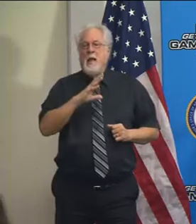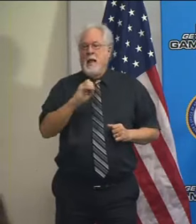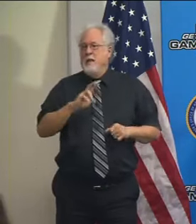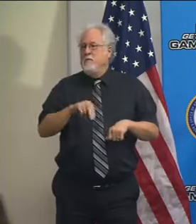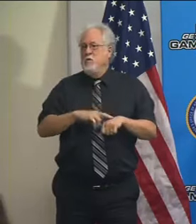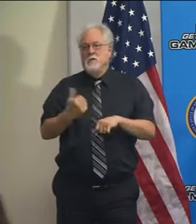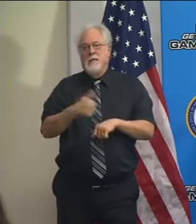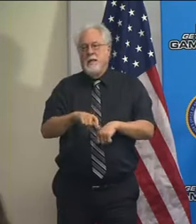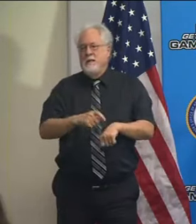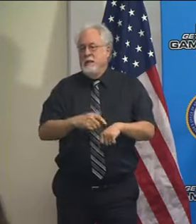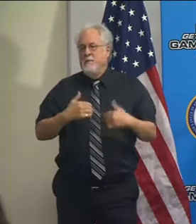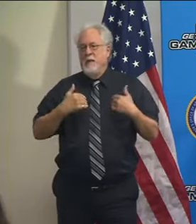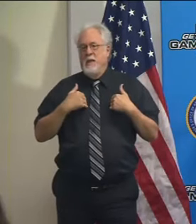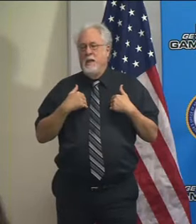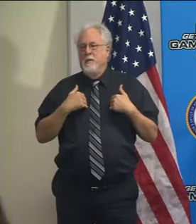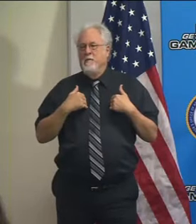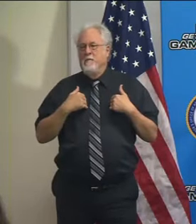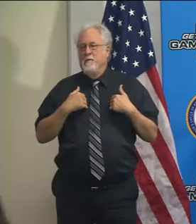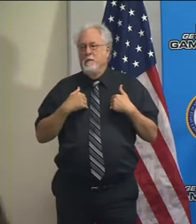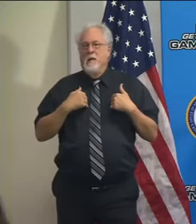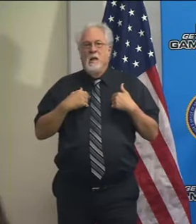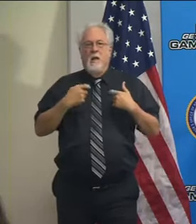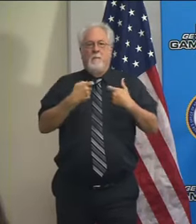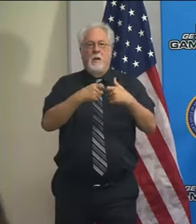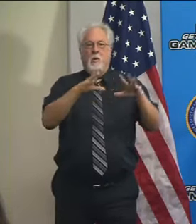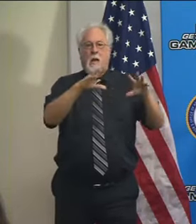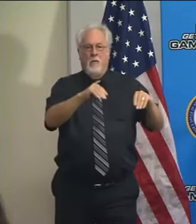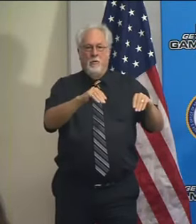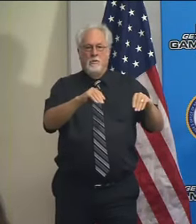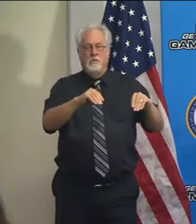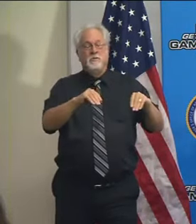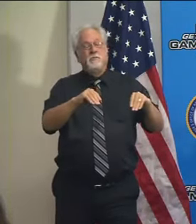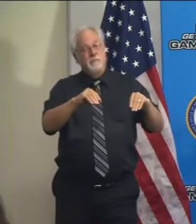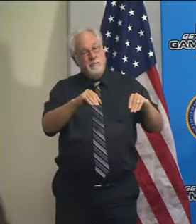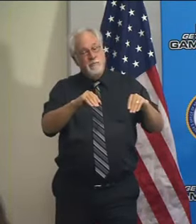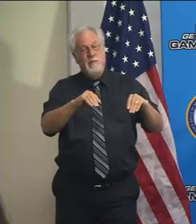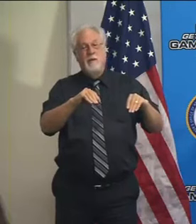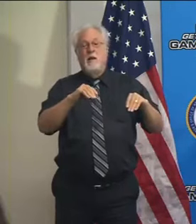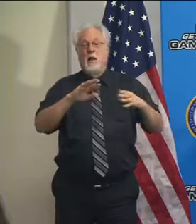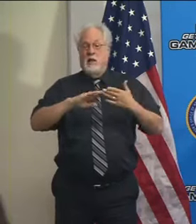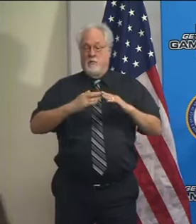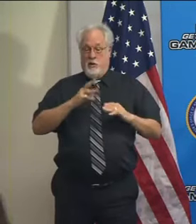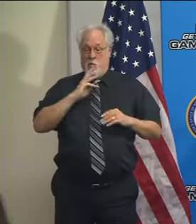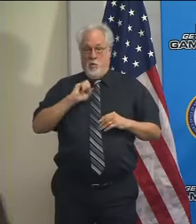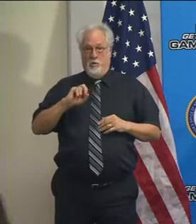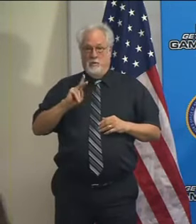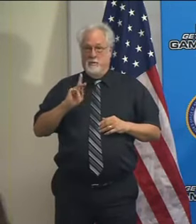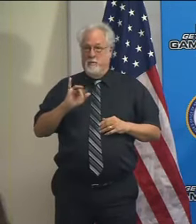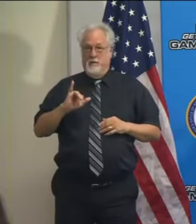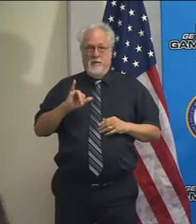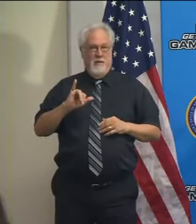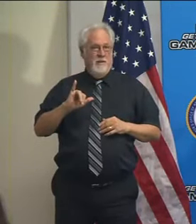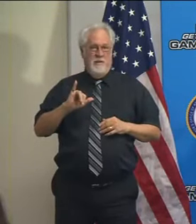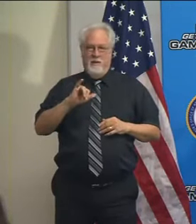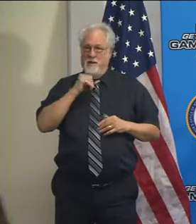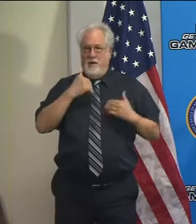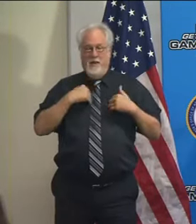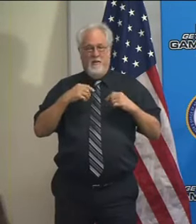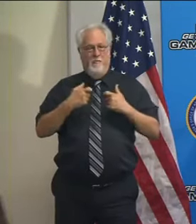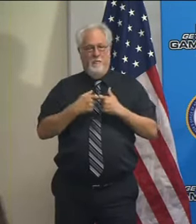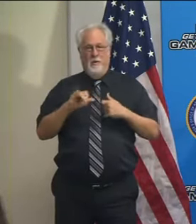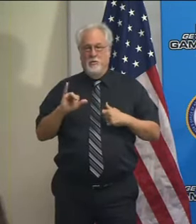course, anytime you have power outage to a home, there's a decent chance that the community water supply doesn't have power